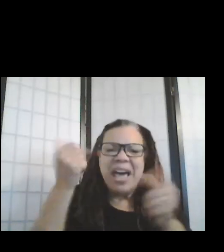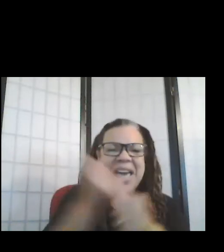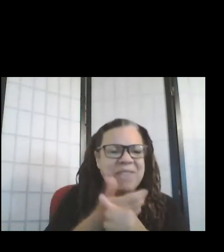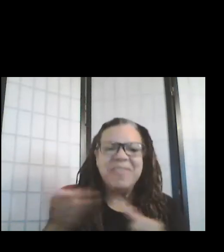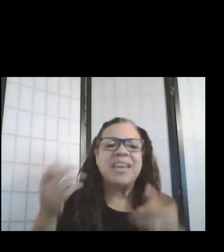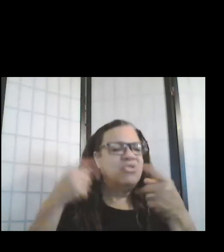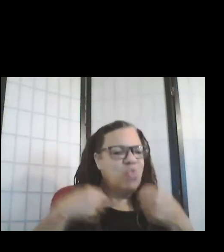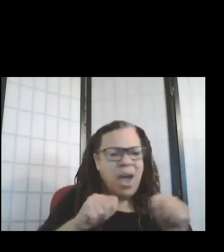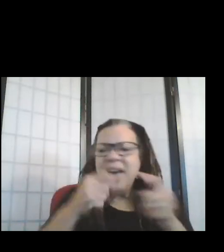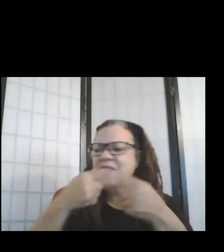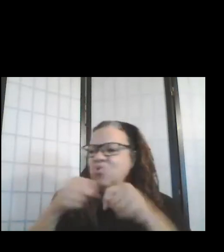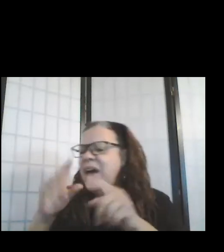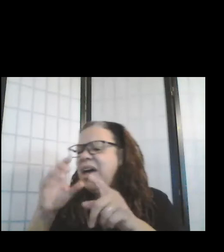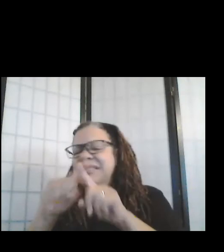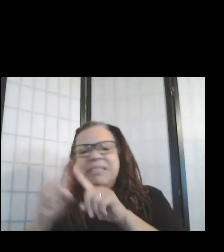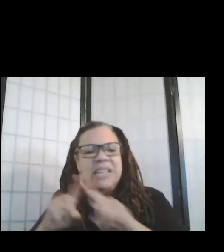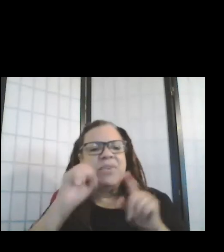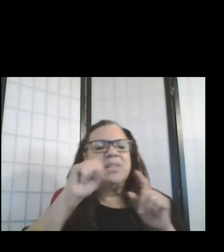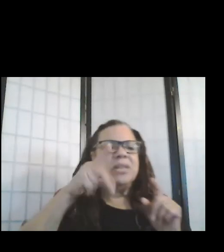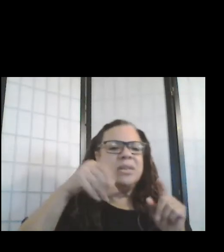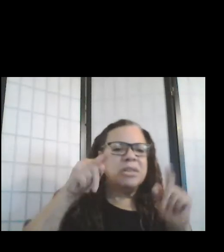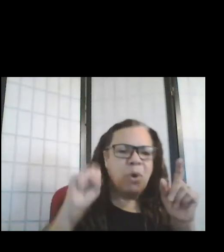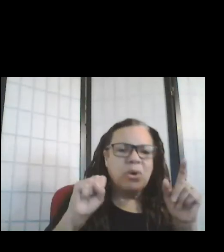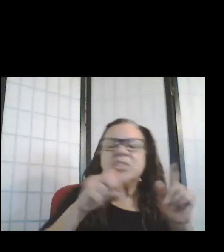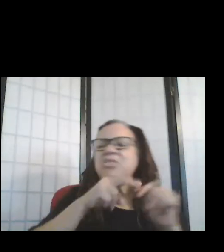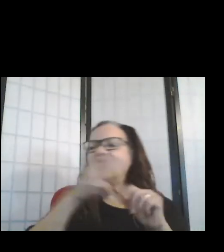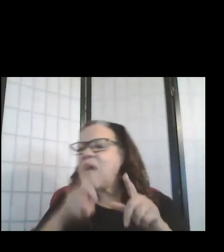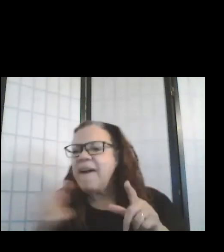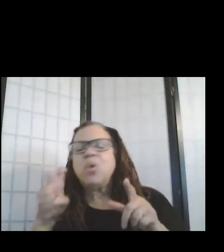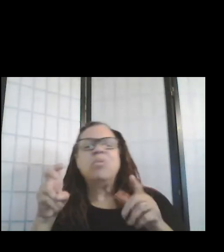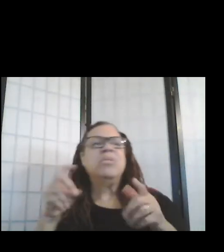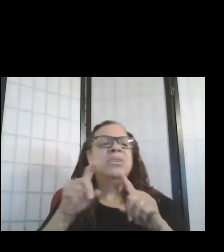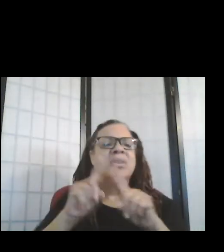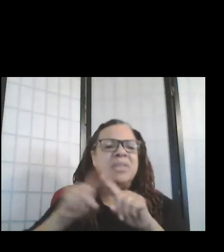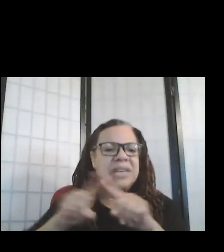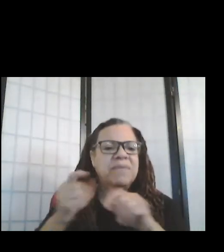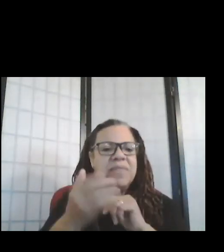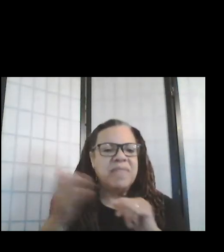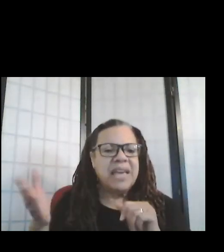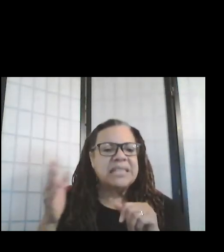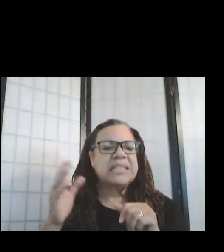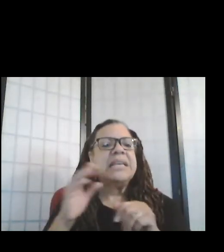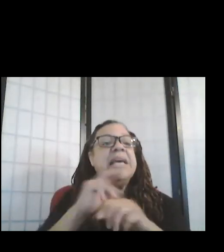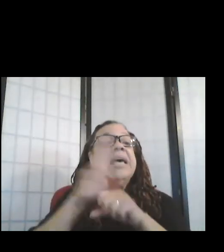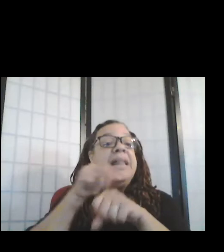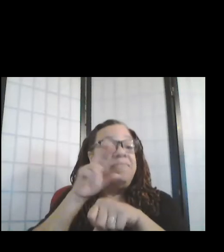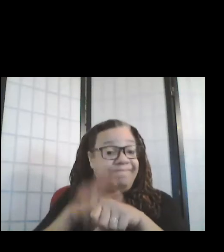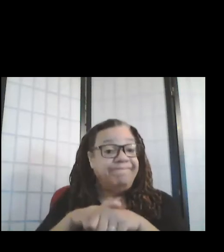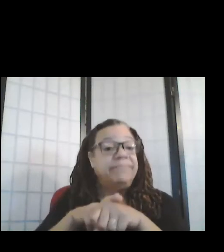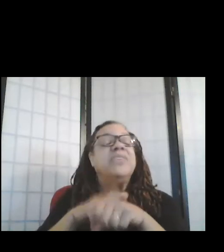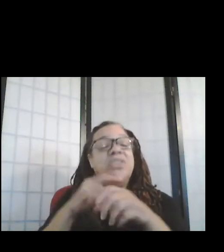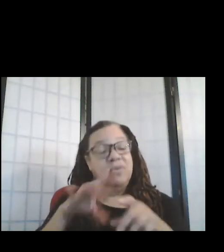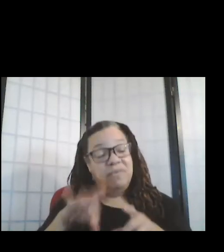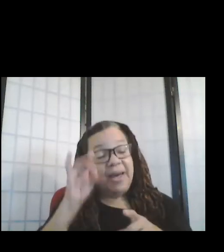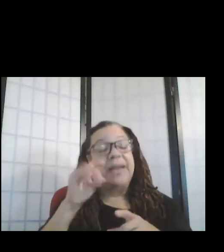try every sport, try travel, do all of these things, because eventually you find the things that really